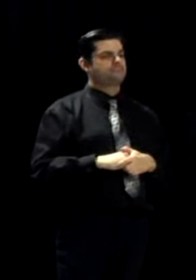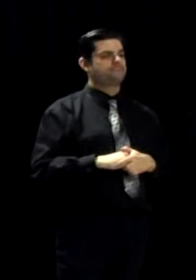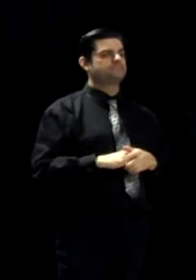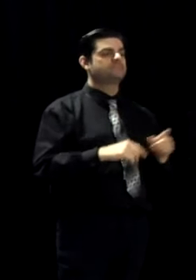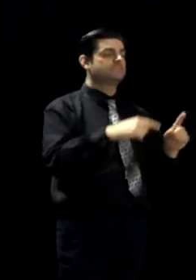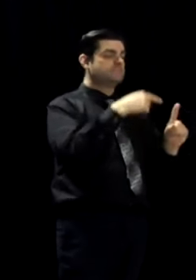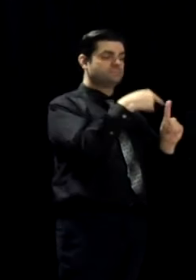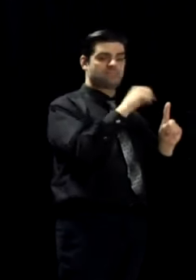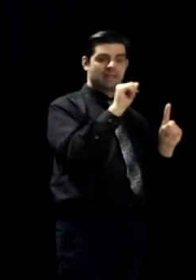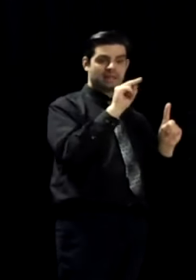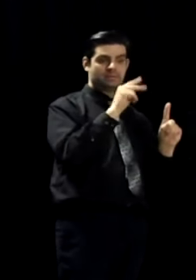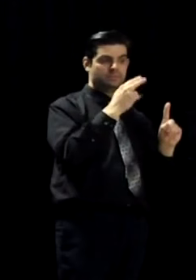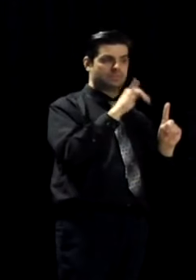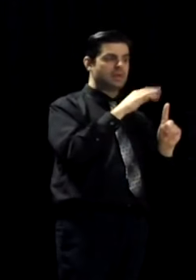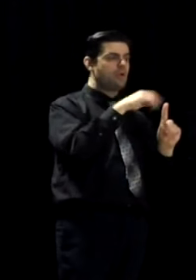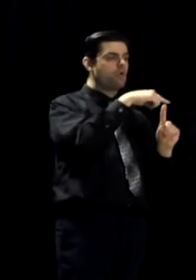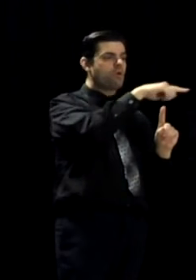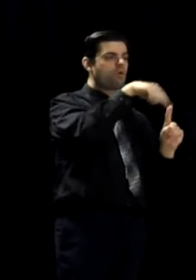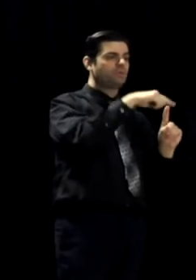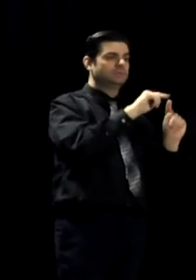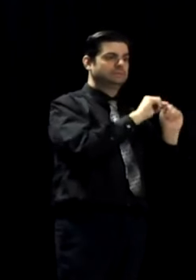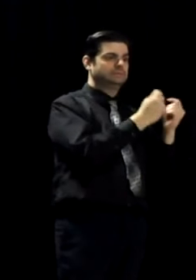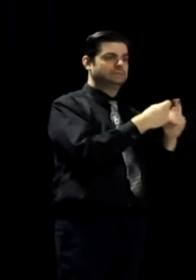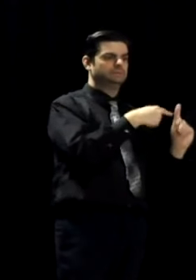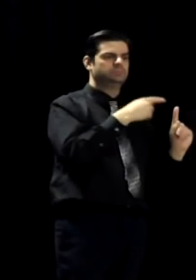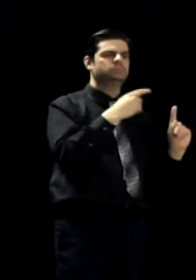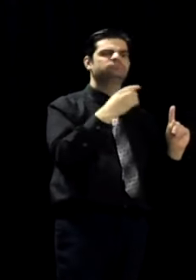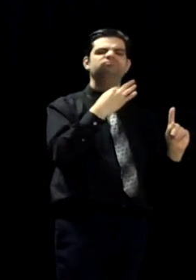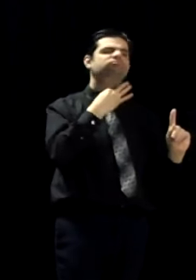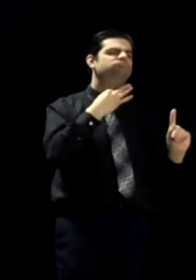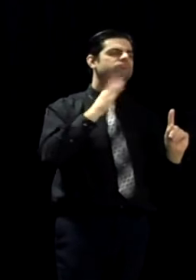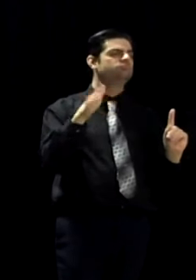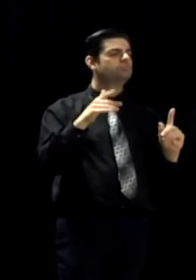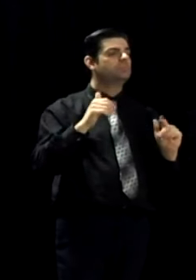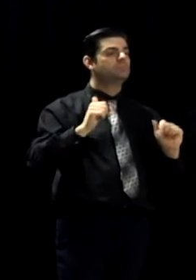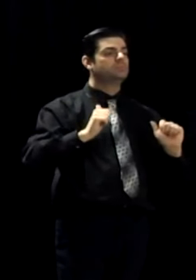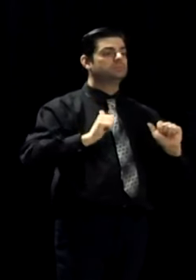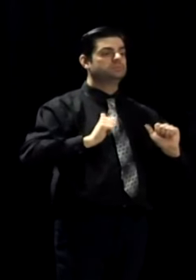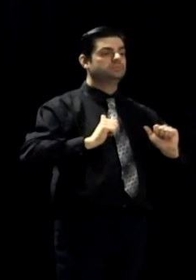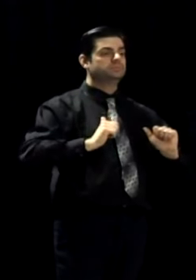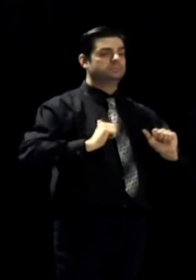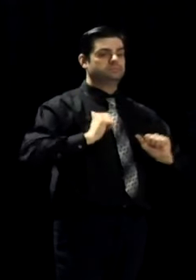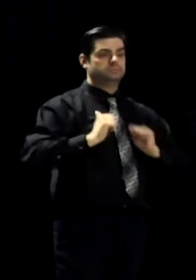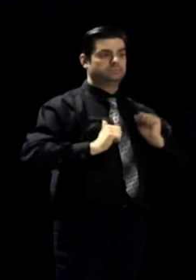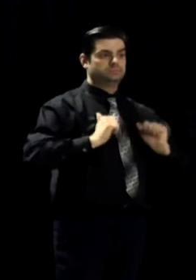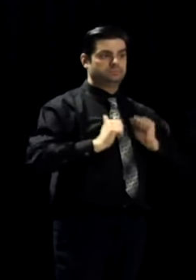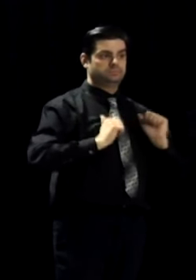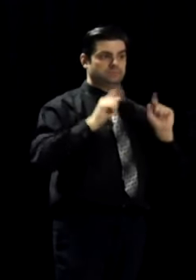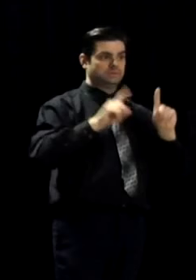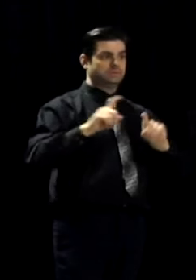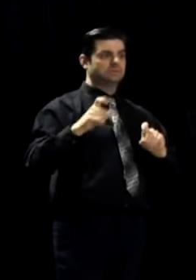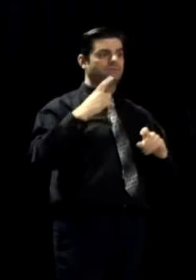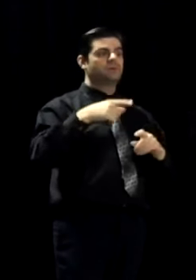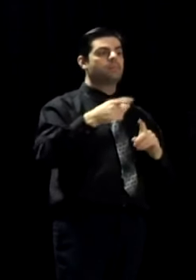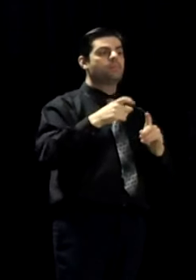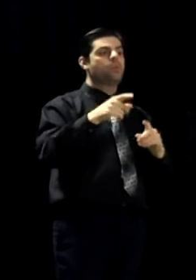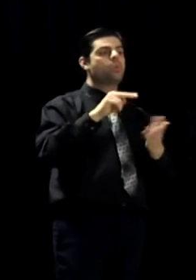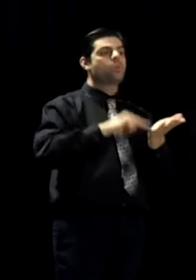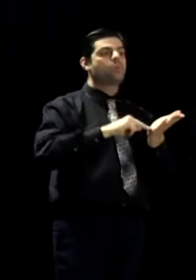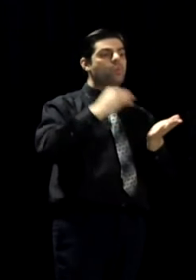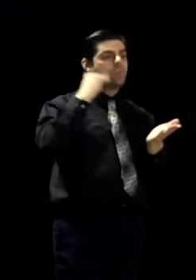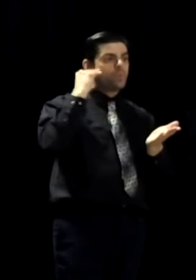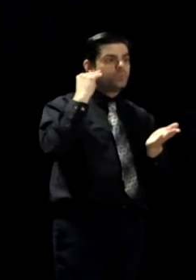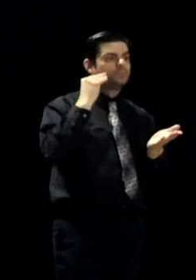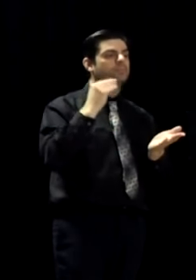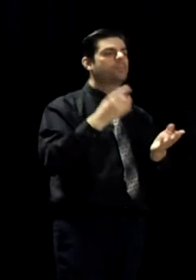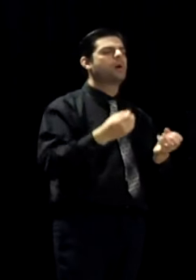proactive testing at the nursing home facilities, how many people do you think are living with this